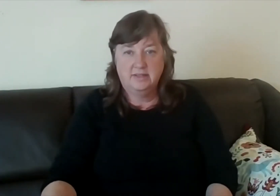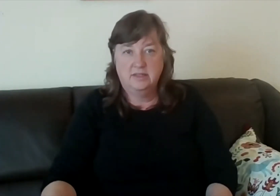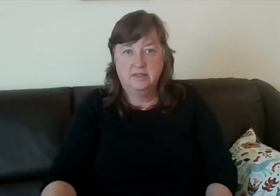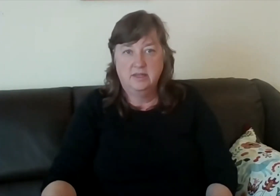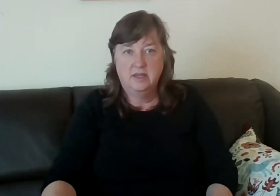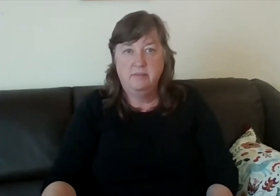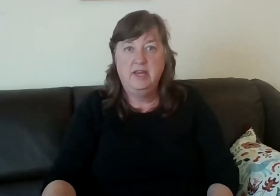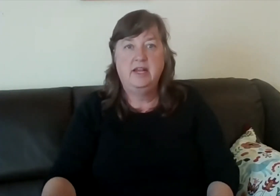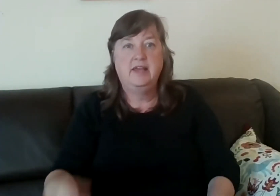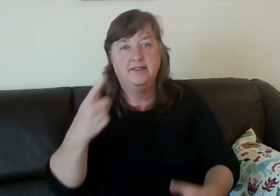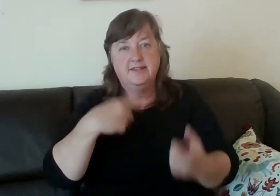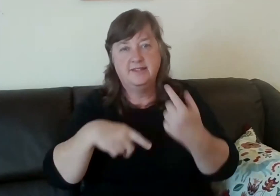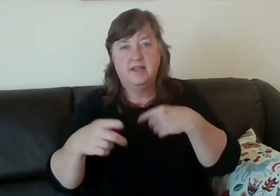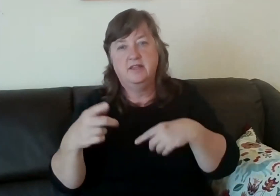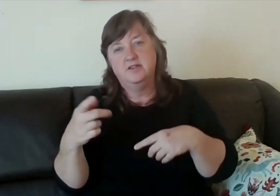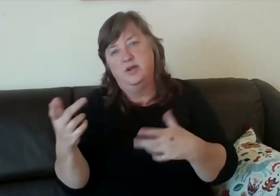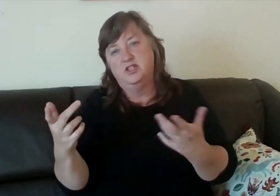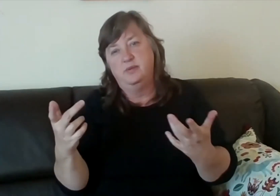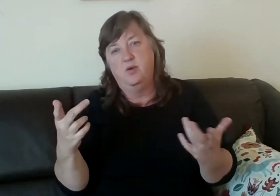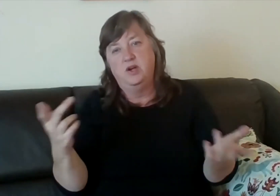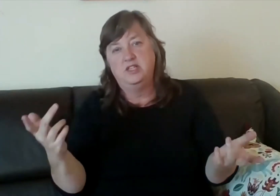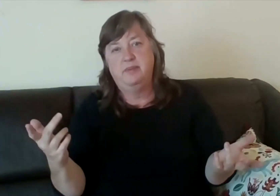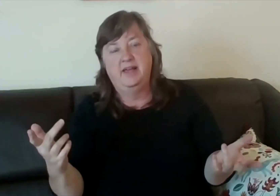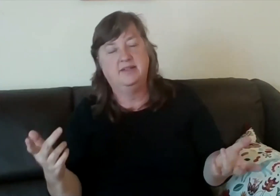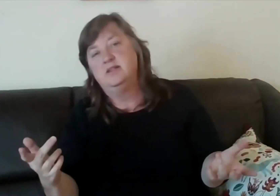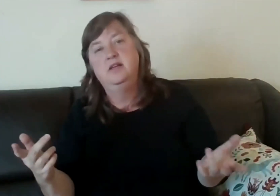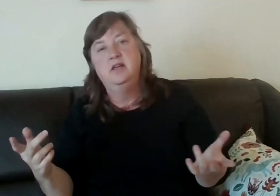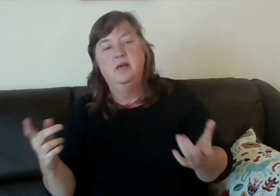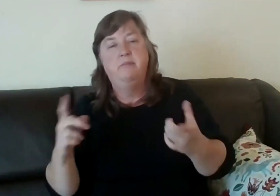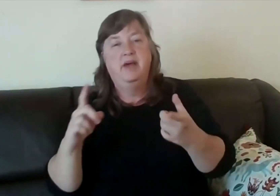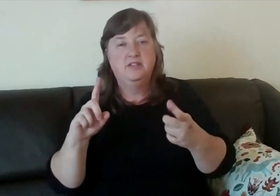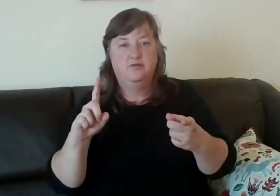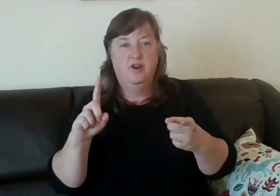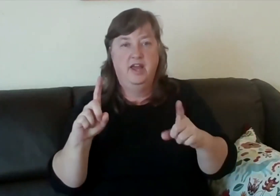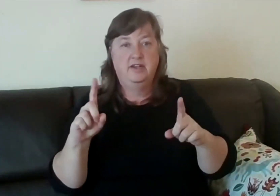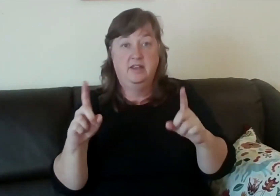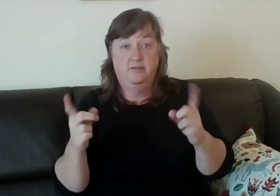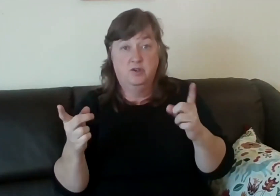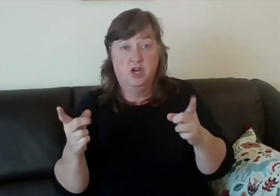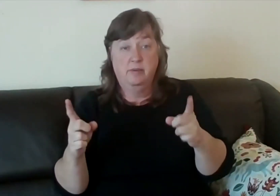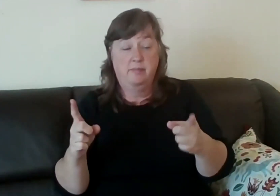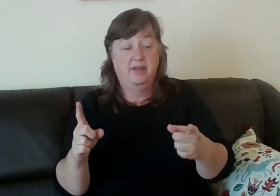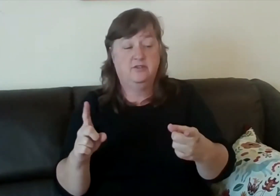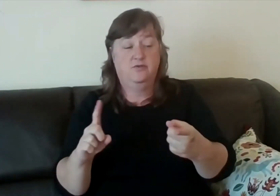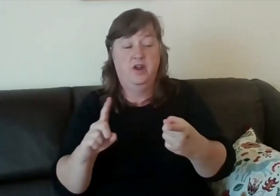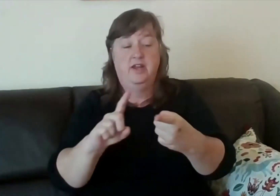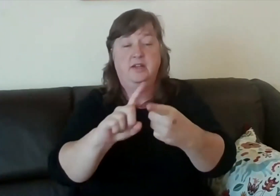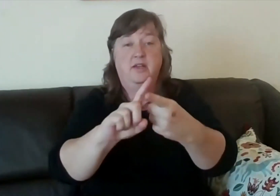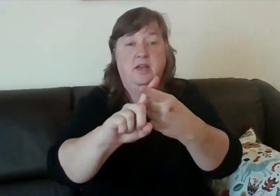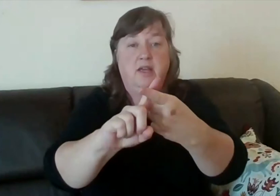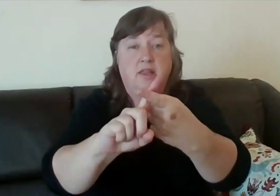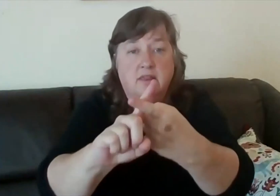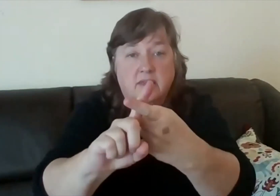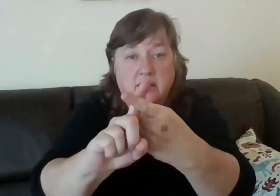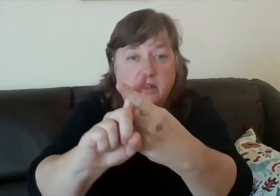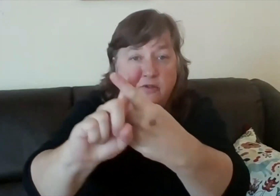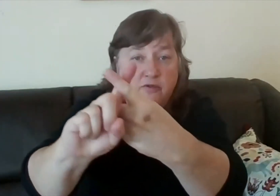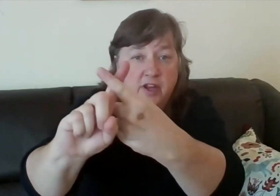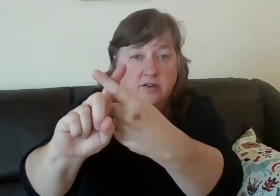Best. Like this, there's a question about what is best. Best friend, if you're talking about best friend, your fingers